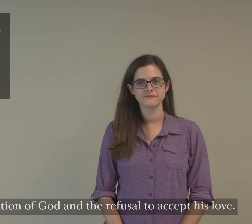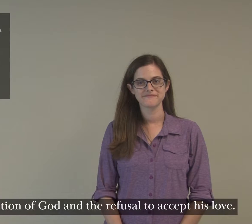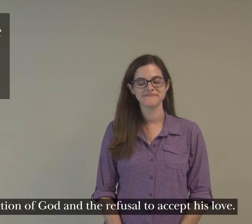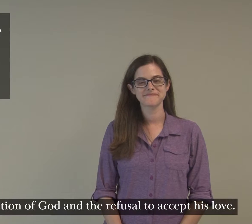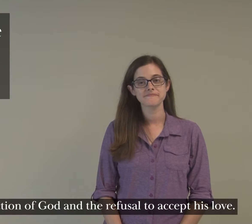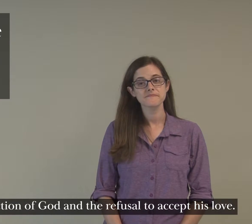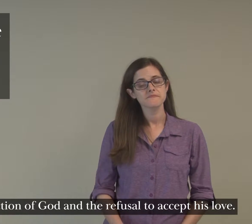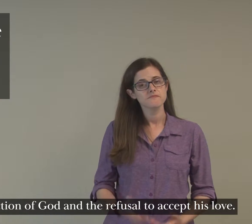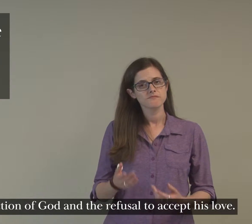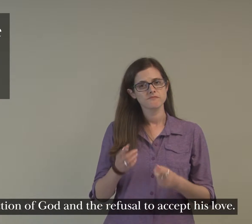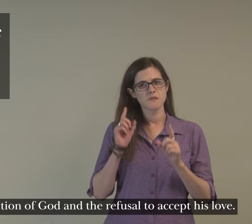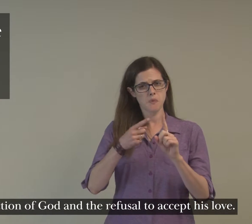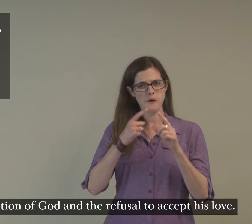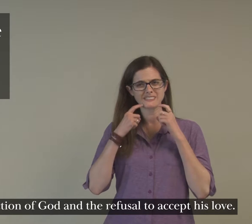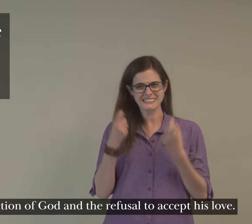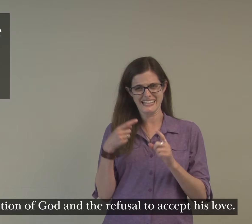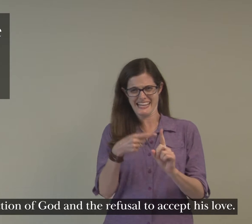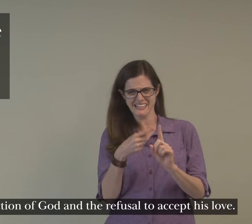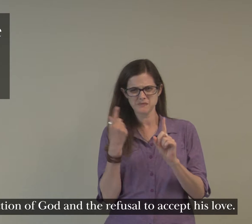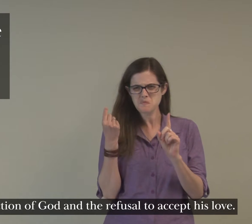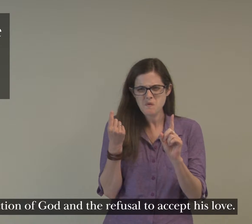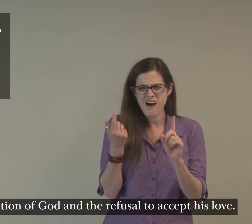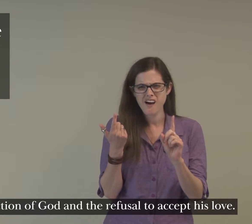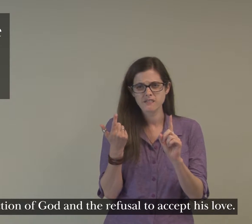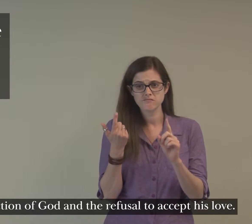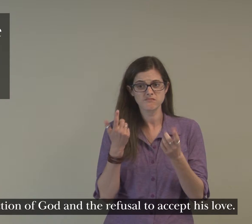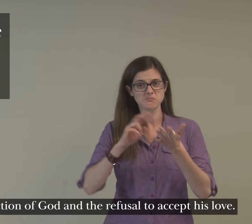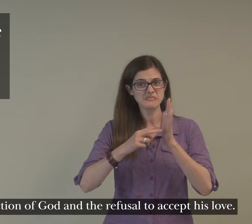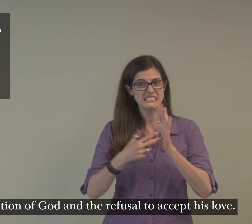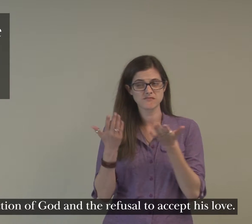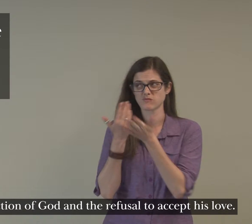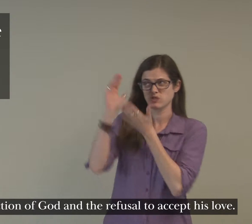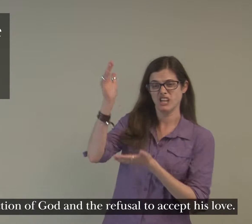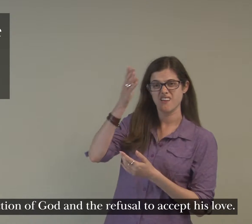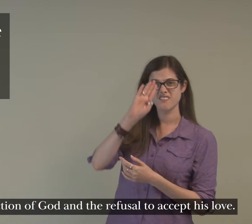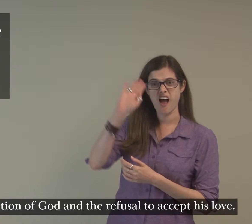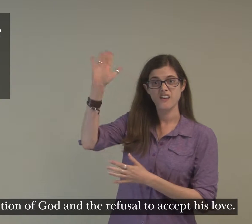At the core of sin is a rejection of God and the refusal to accept His love.